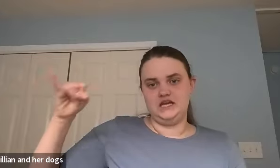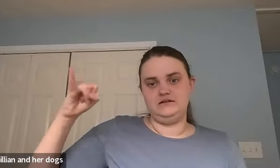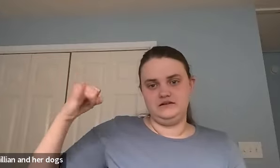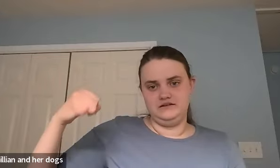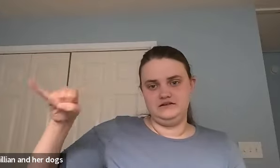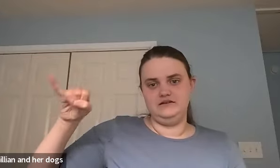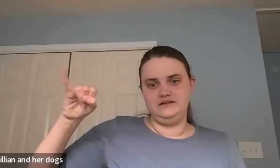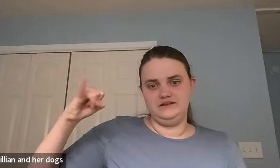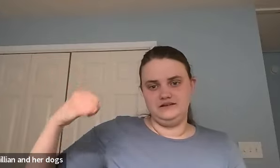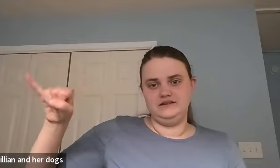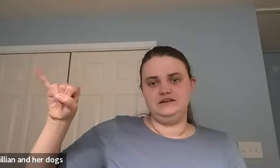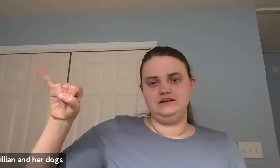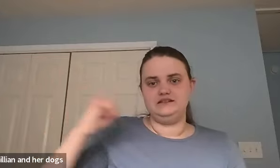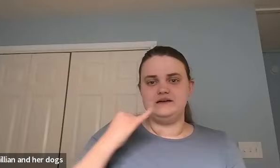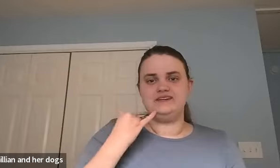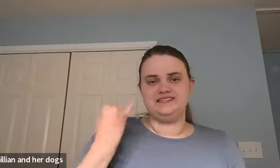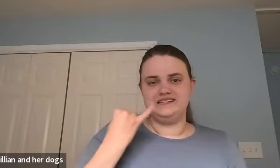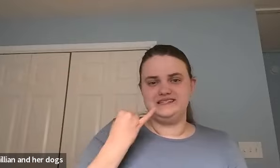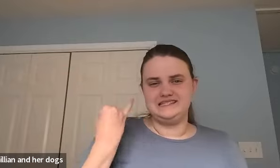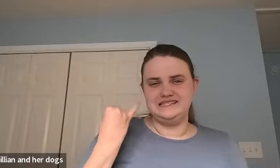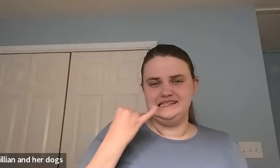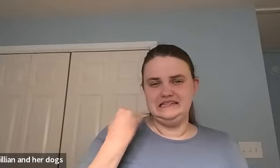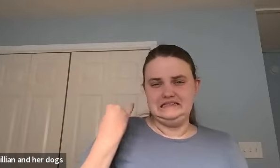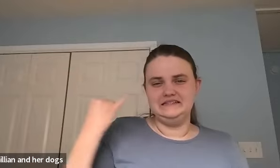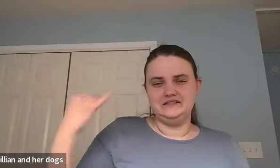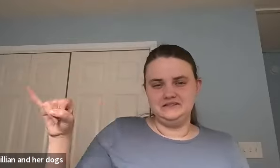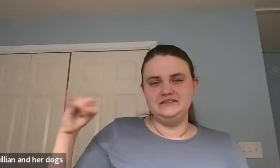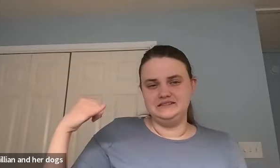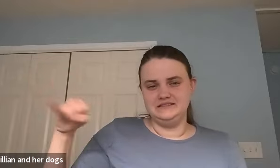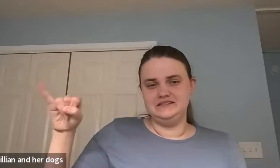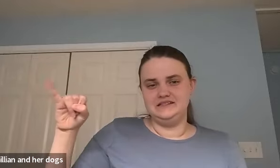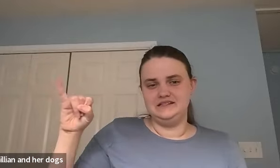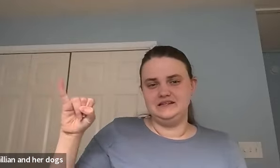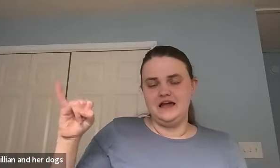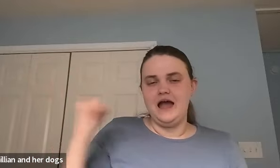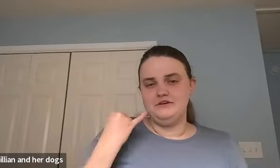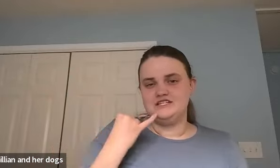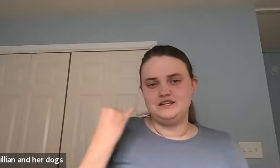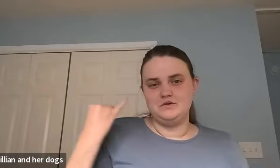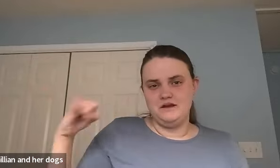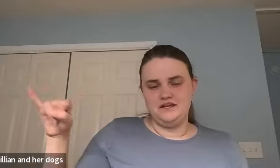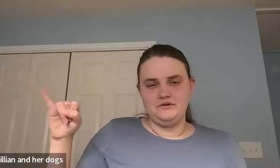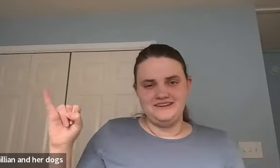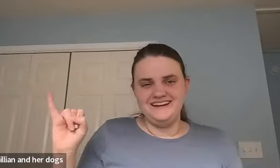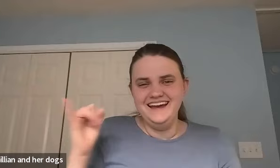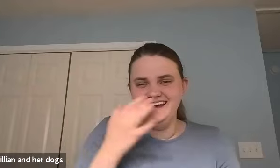J. Does that make sense? A little. I would just stick with one and go with